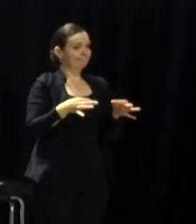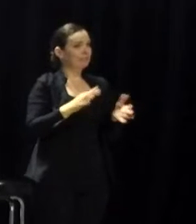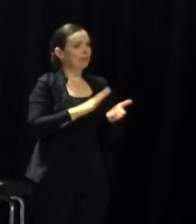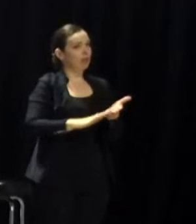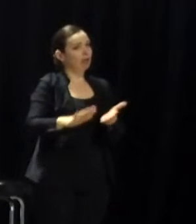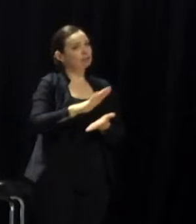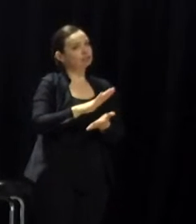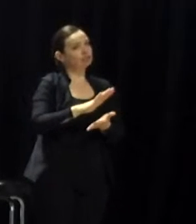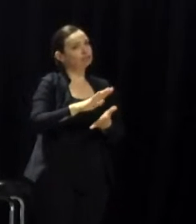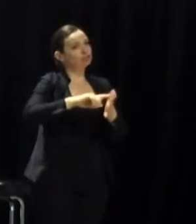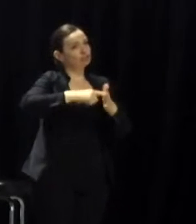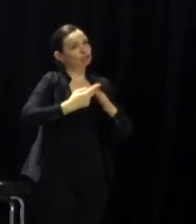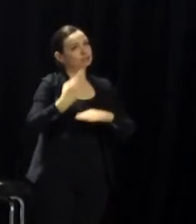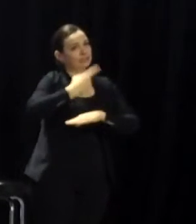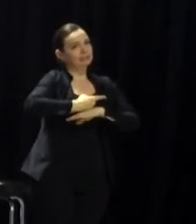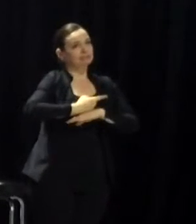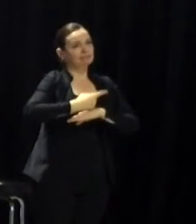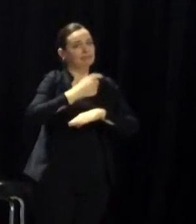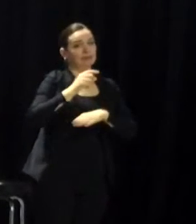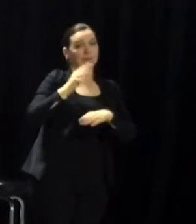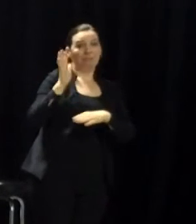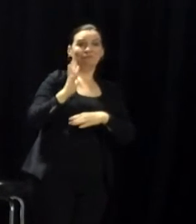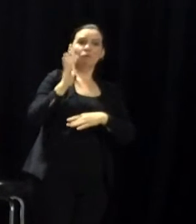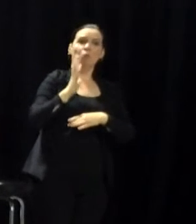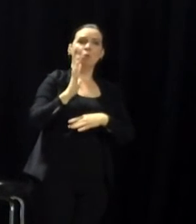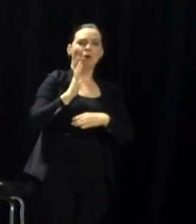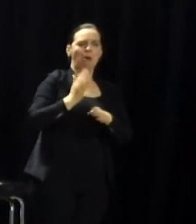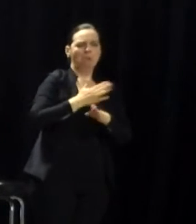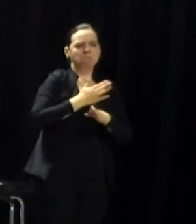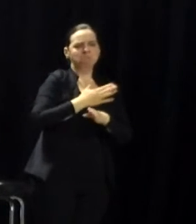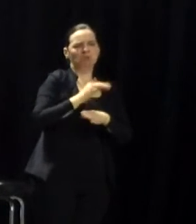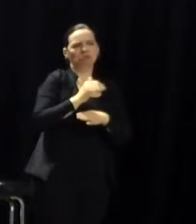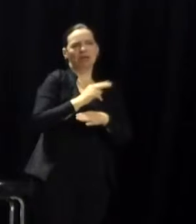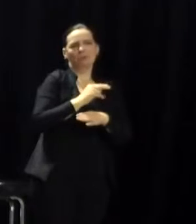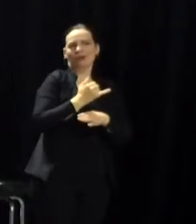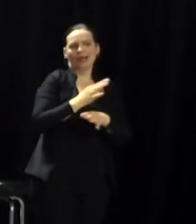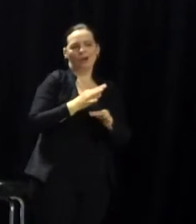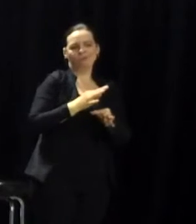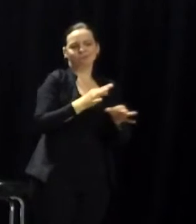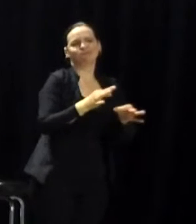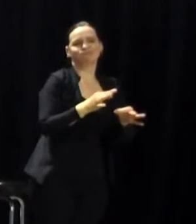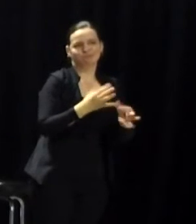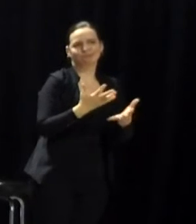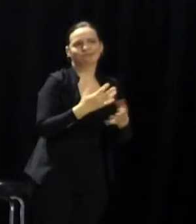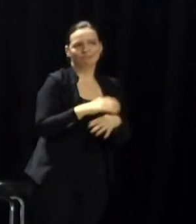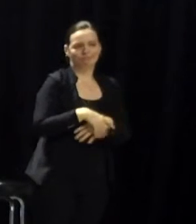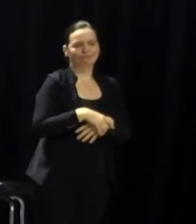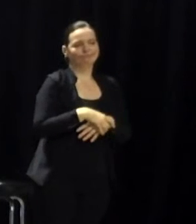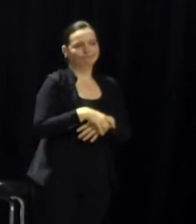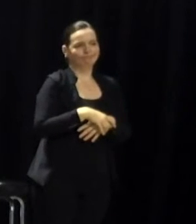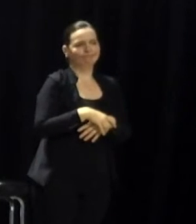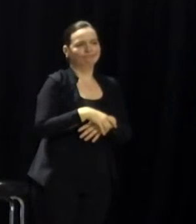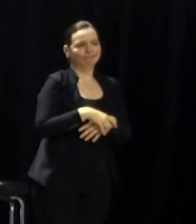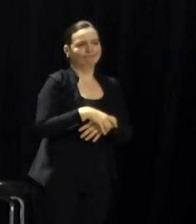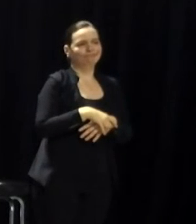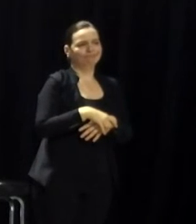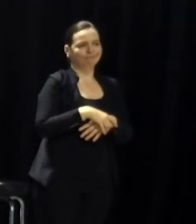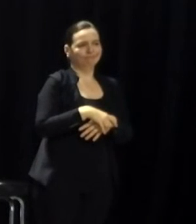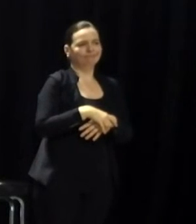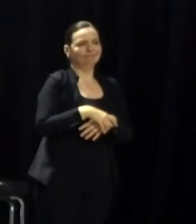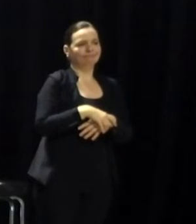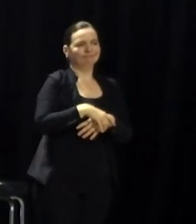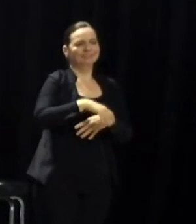been fantastic, giving us an extra 10 days to work